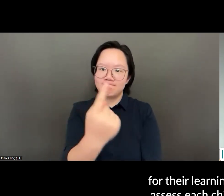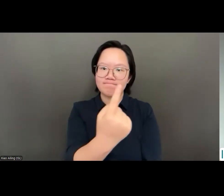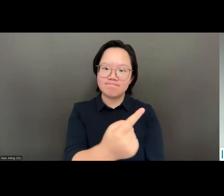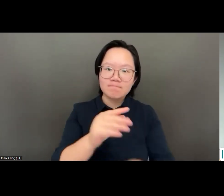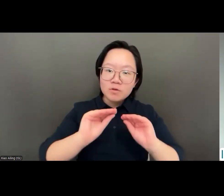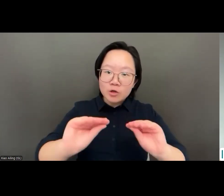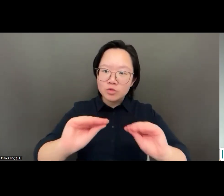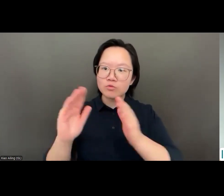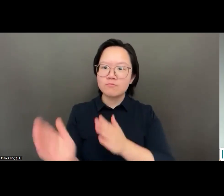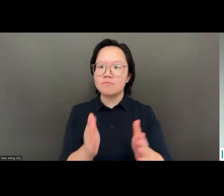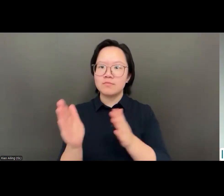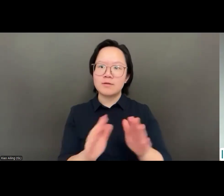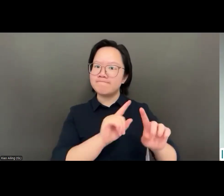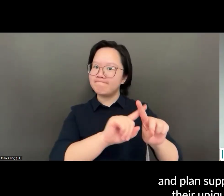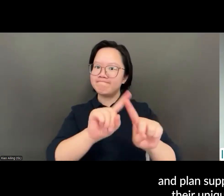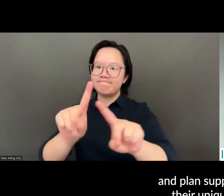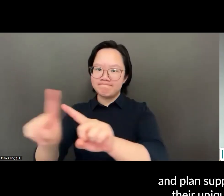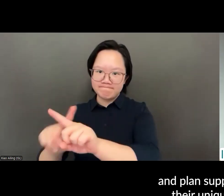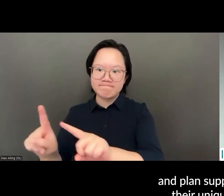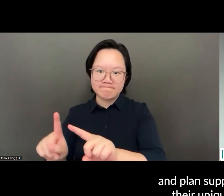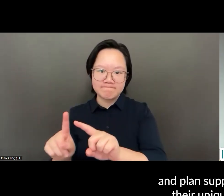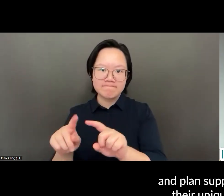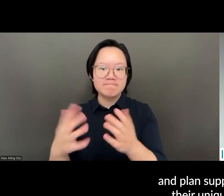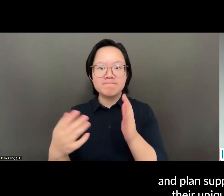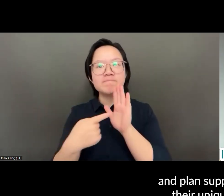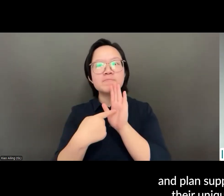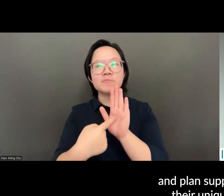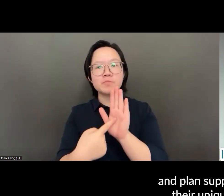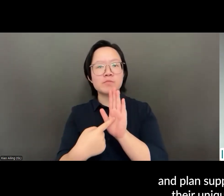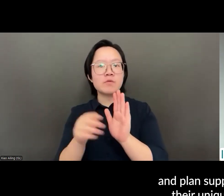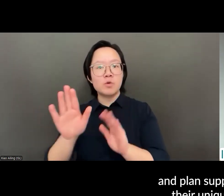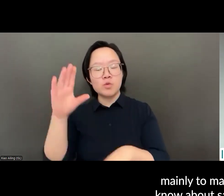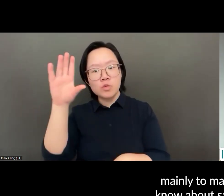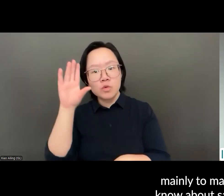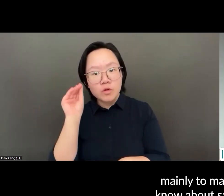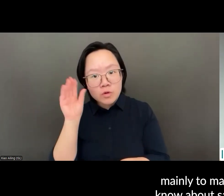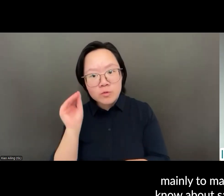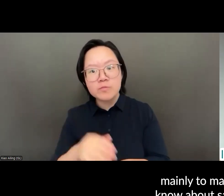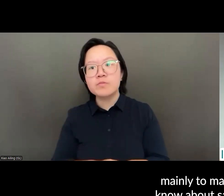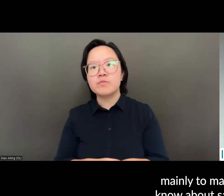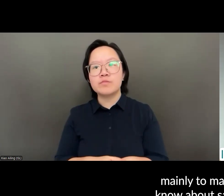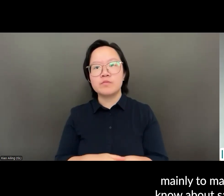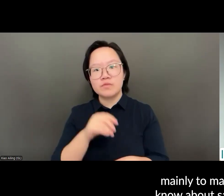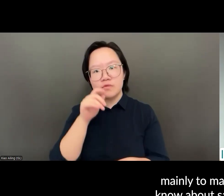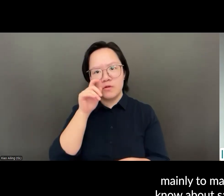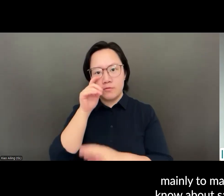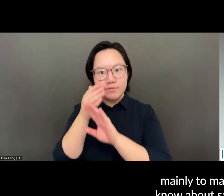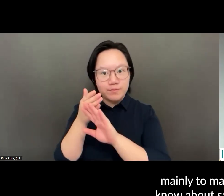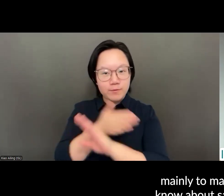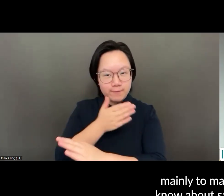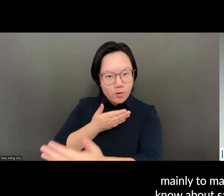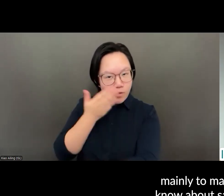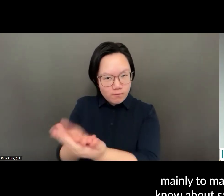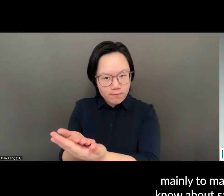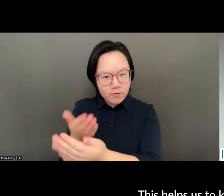we assess each child's situation and plan support around their unique needs, mainly to make them to know